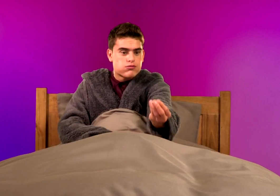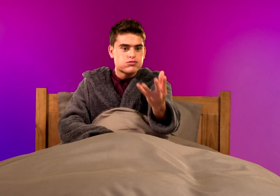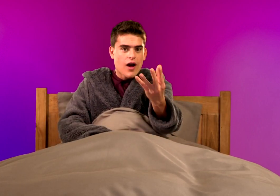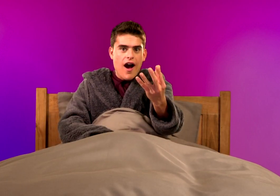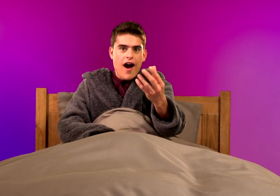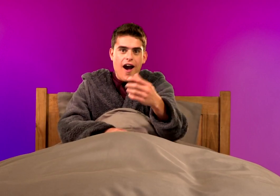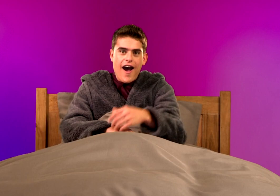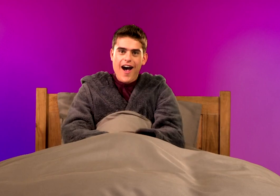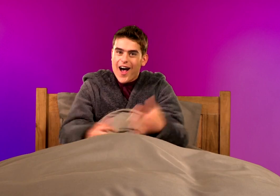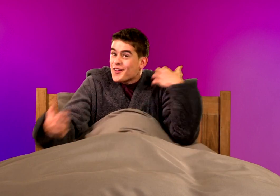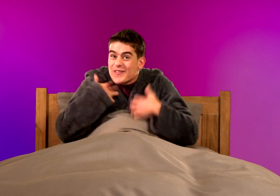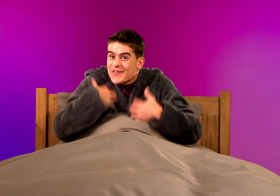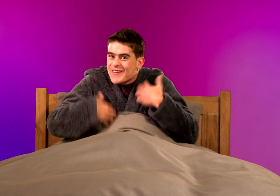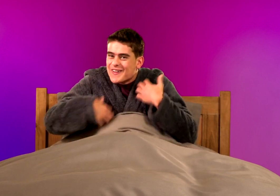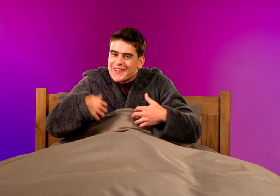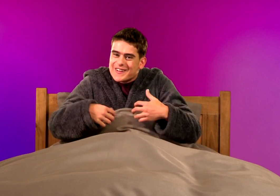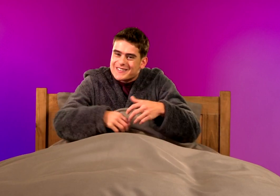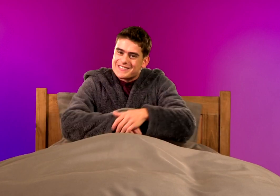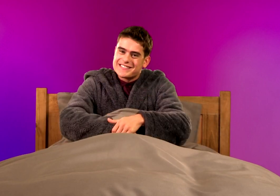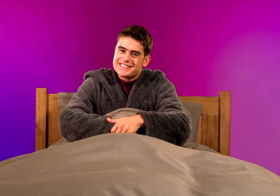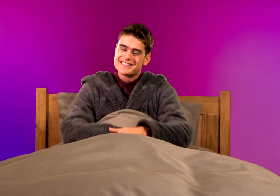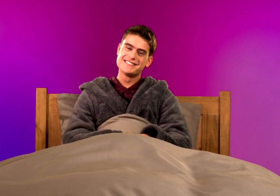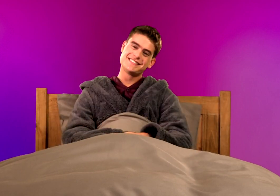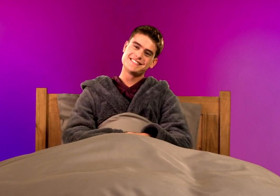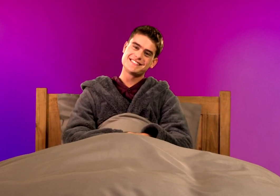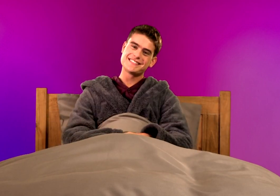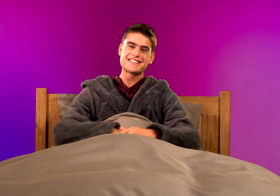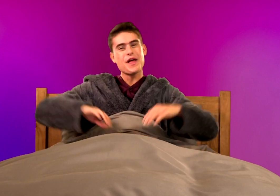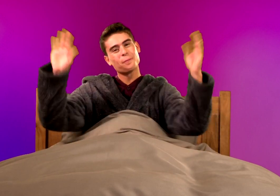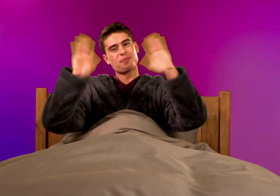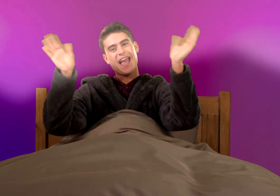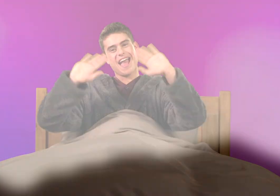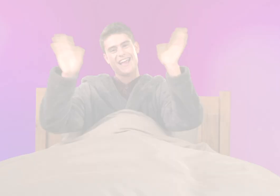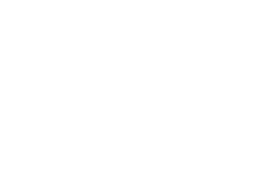How exciting! Bye-bye!